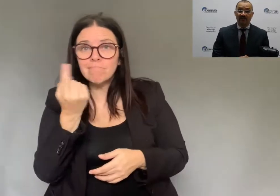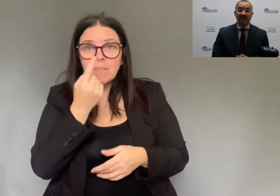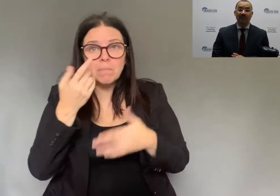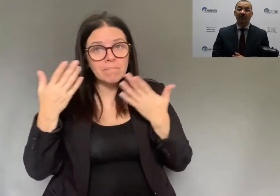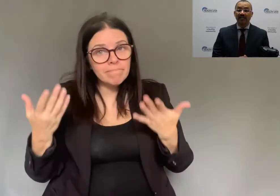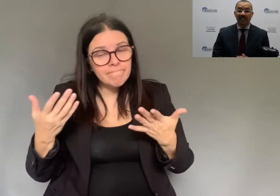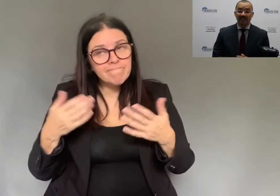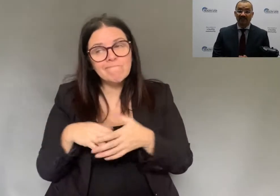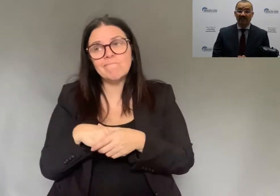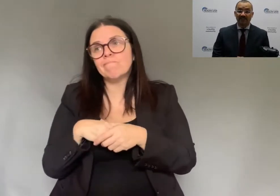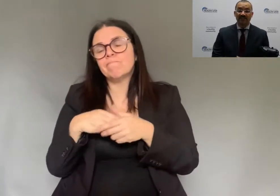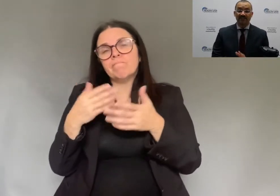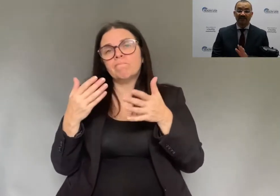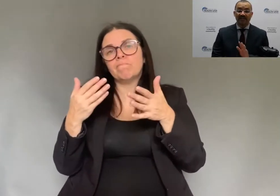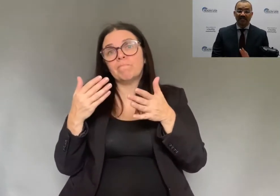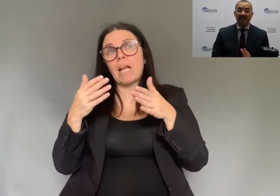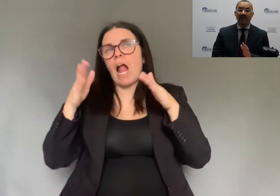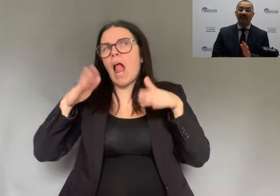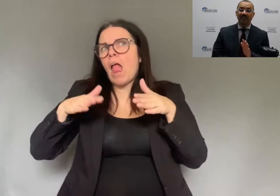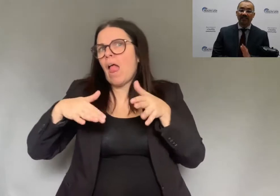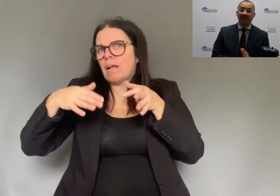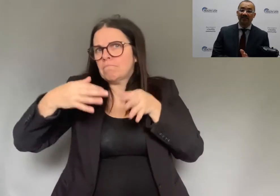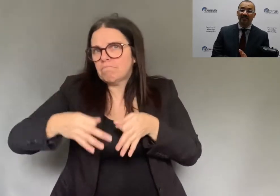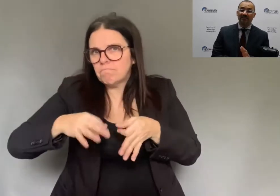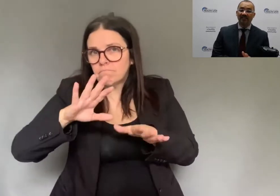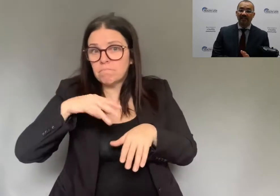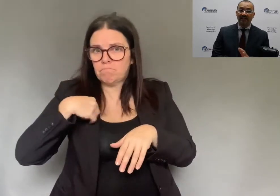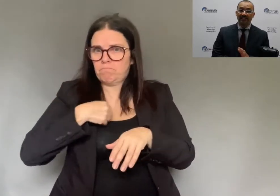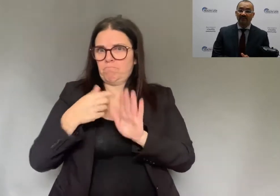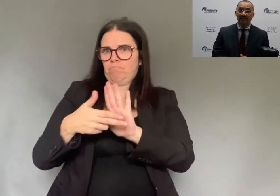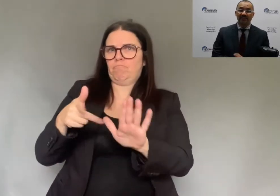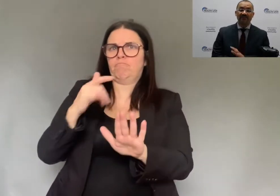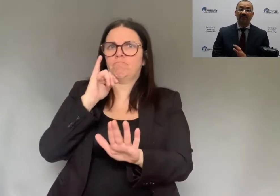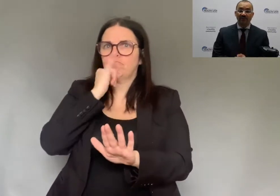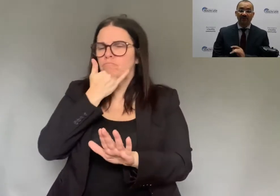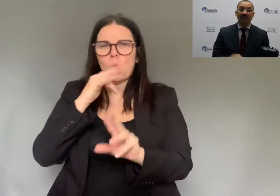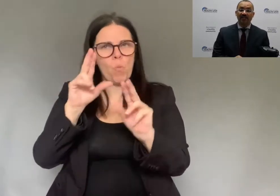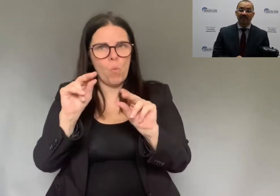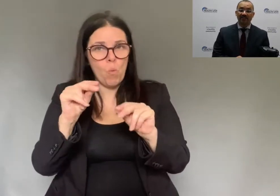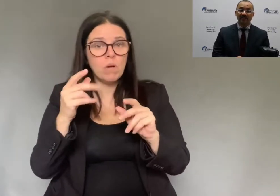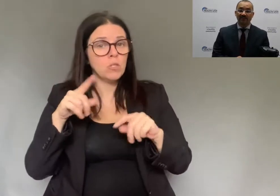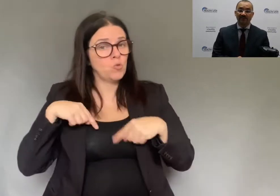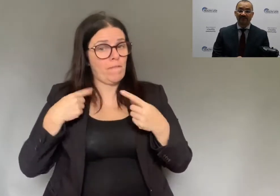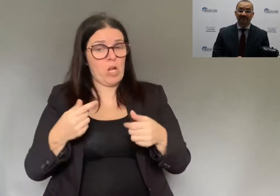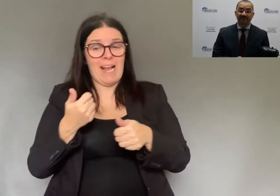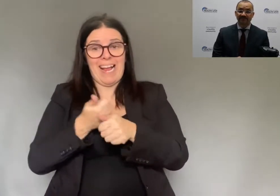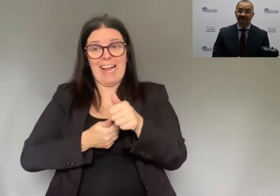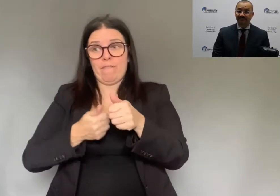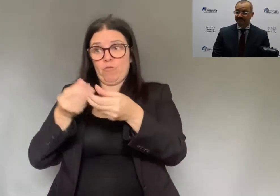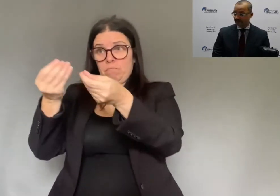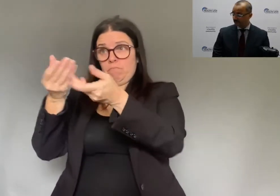We're not treating it as a false positive. Everything that we are getting as positive, we are treating it as a positive.